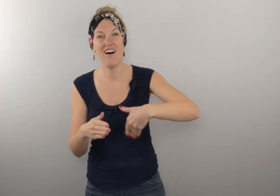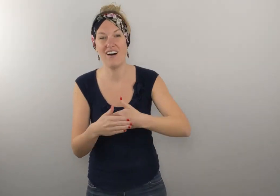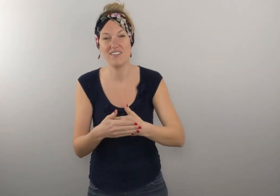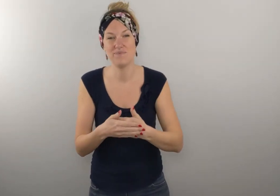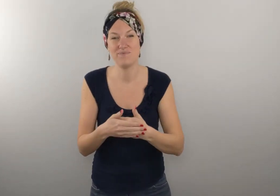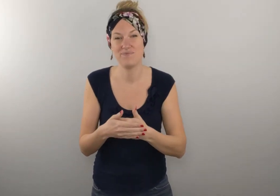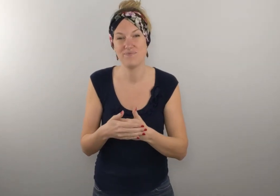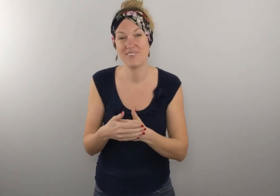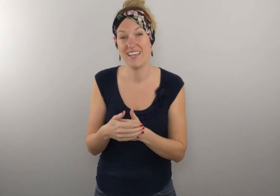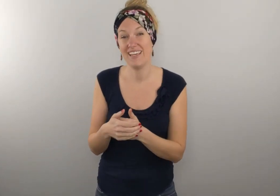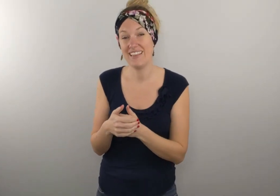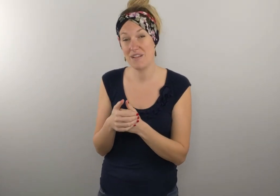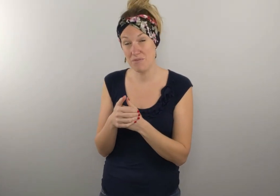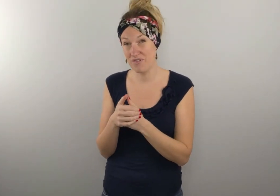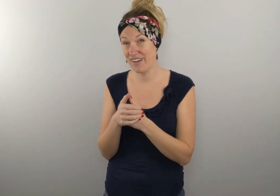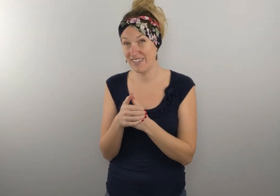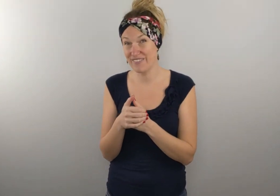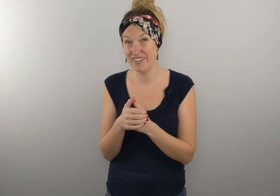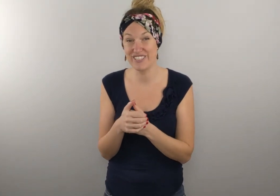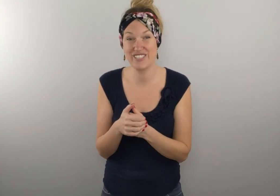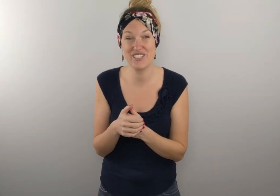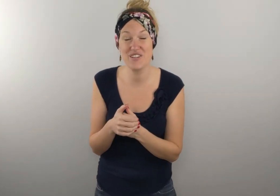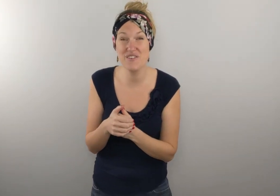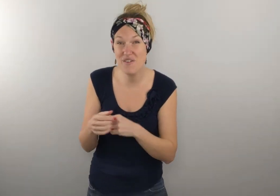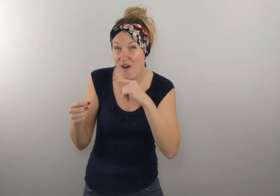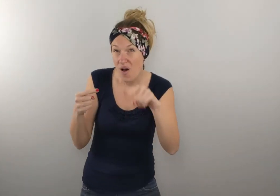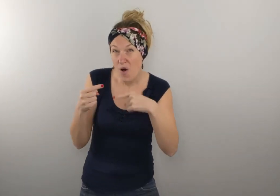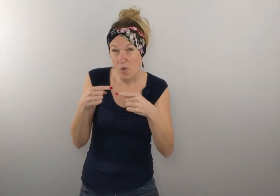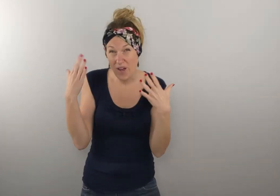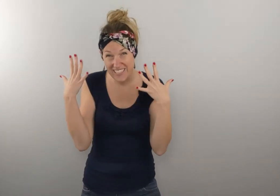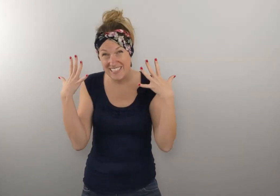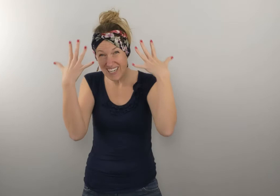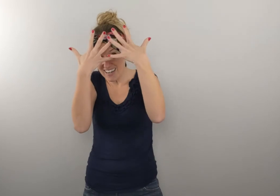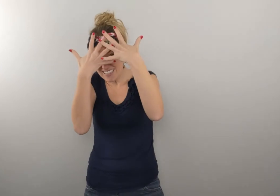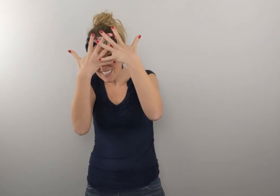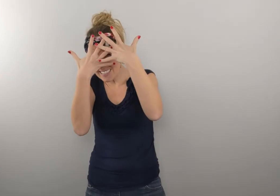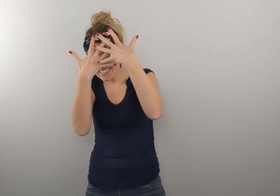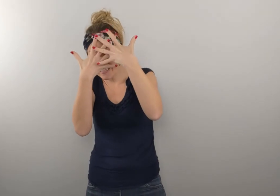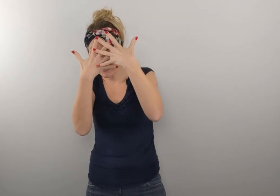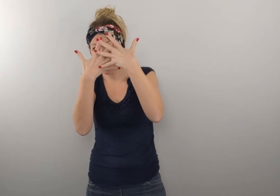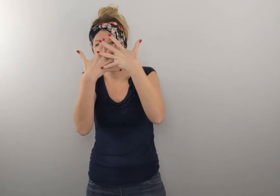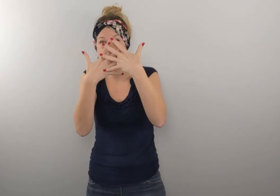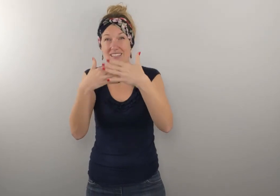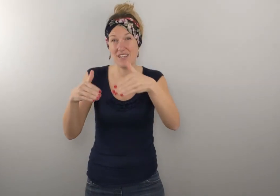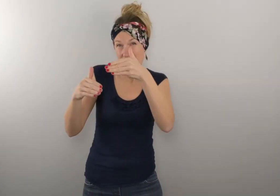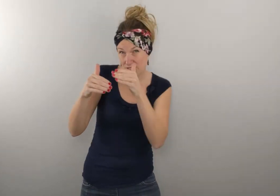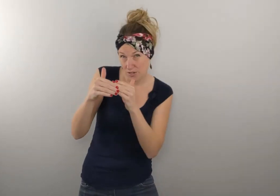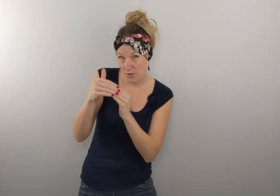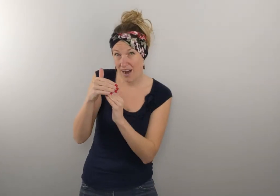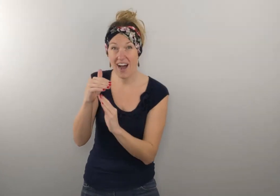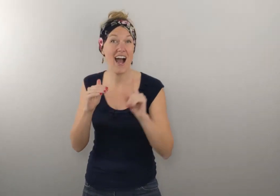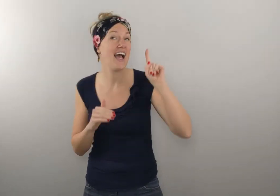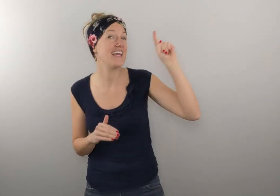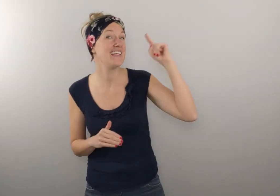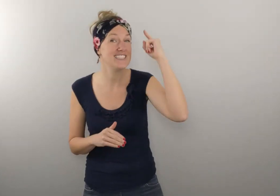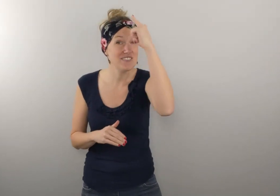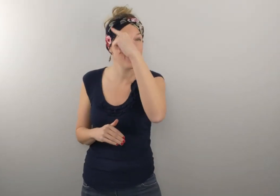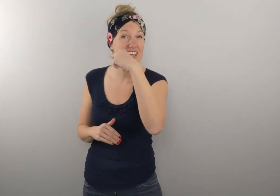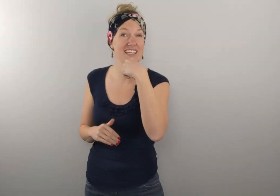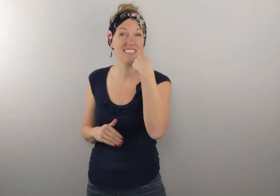all. Okay, and then moving on to verse 2, when darkness seems to hide his